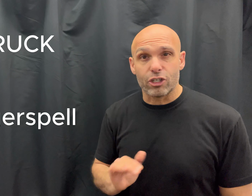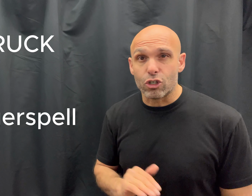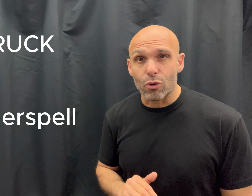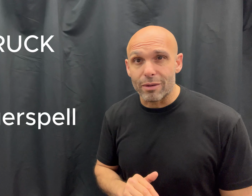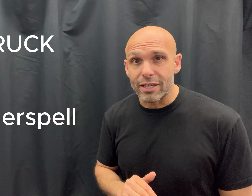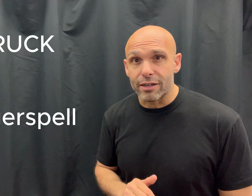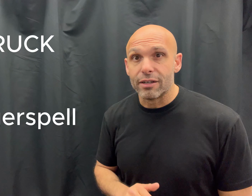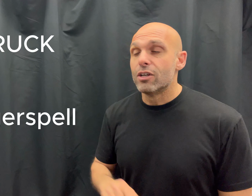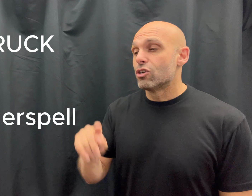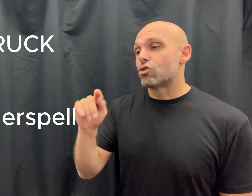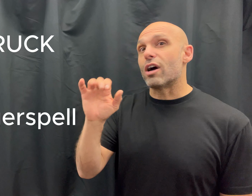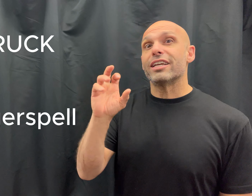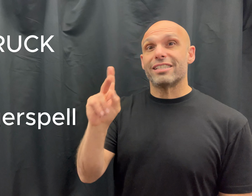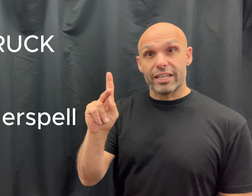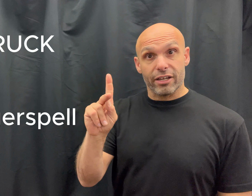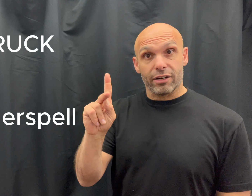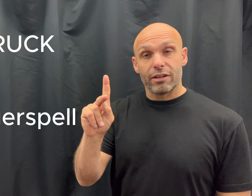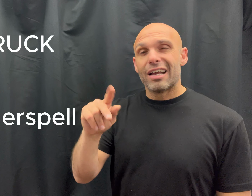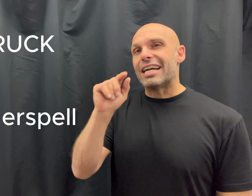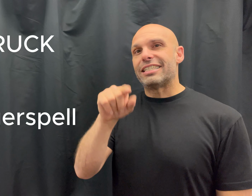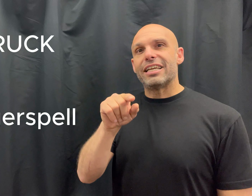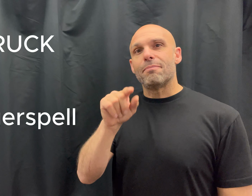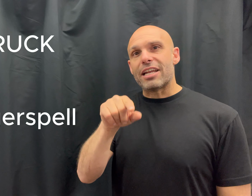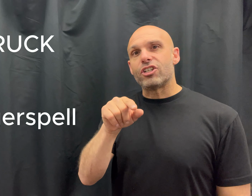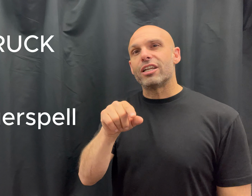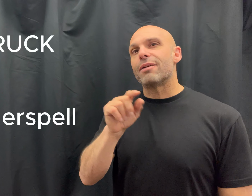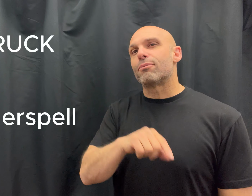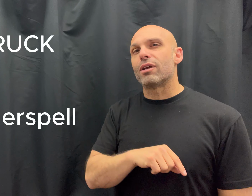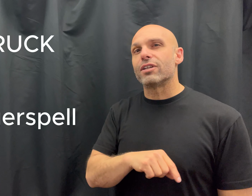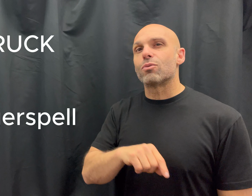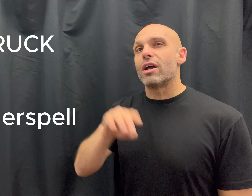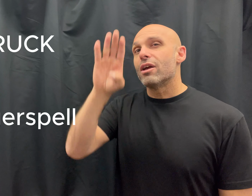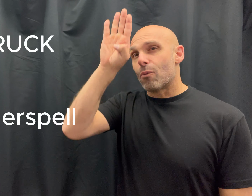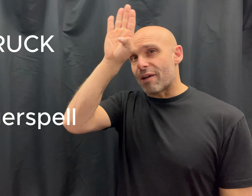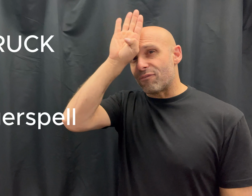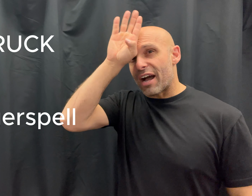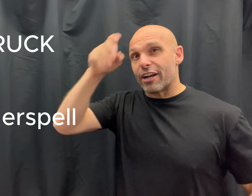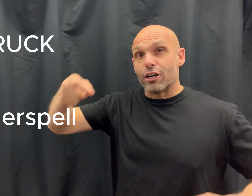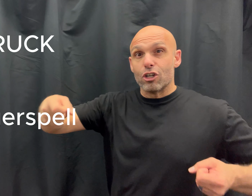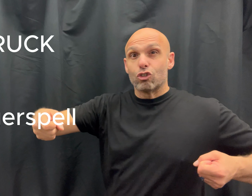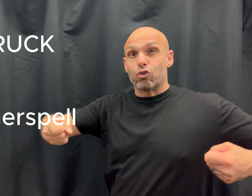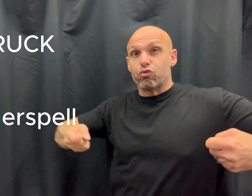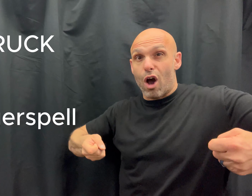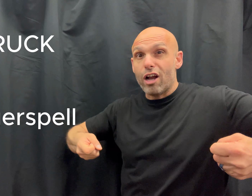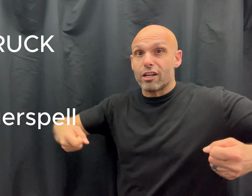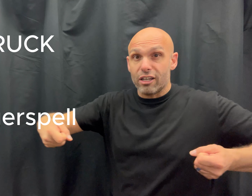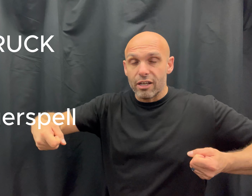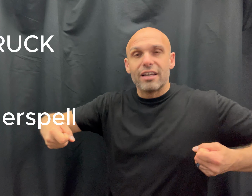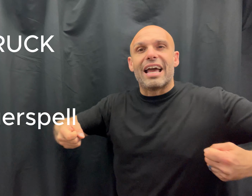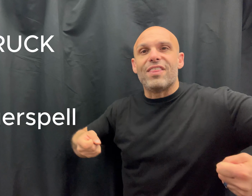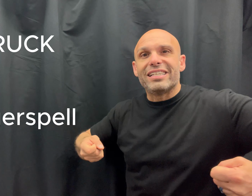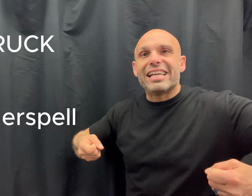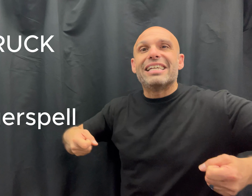show them here. Truck is here. I did mention in previous one, we have fire truck, and this is